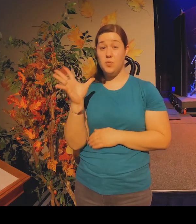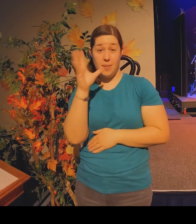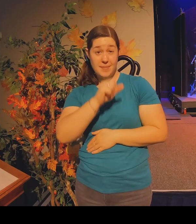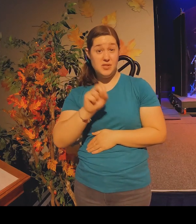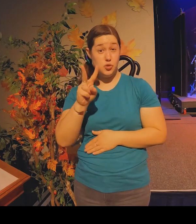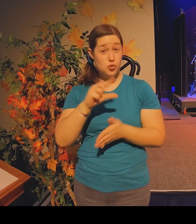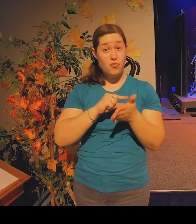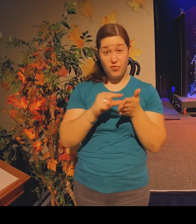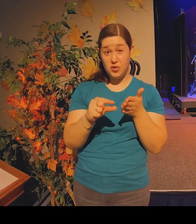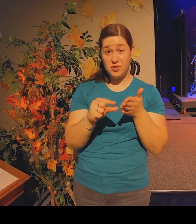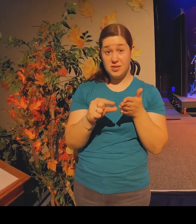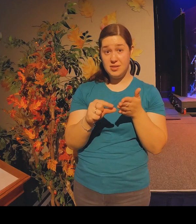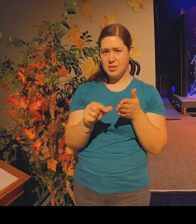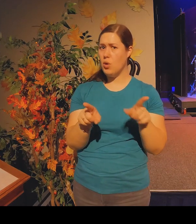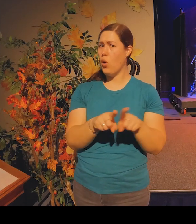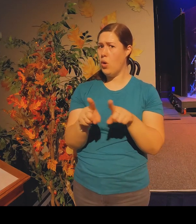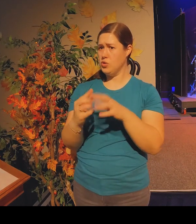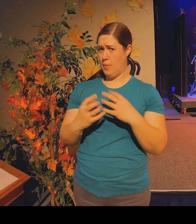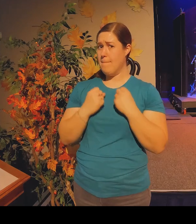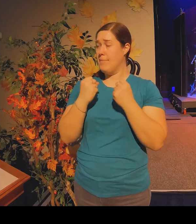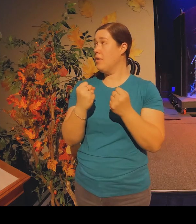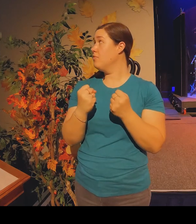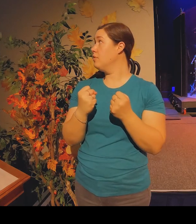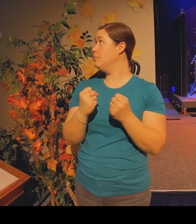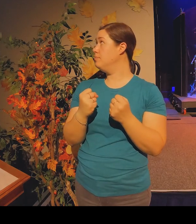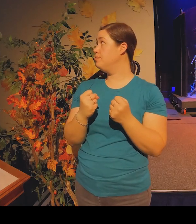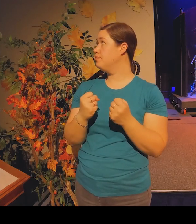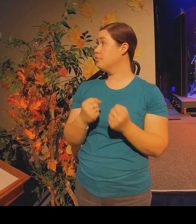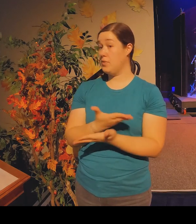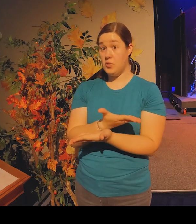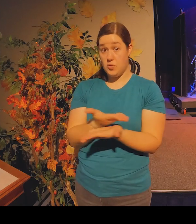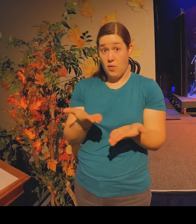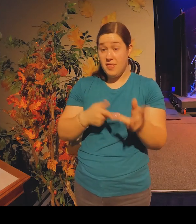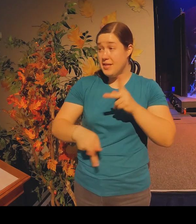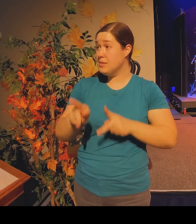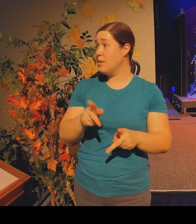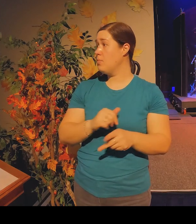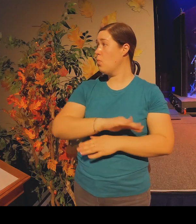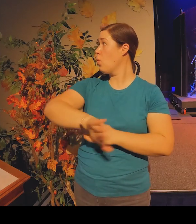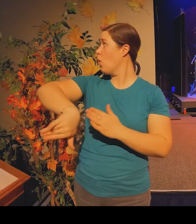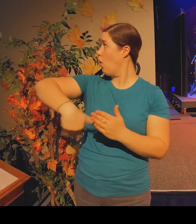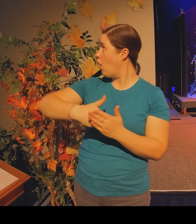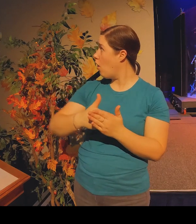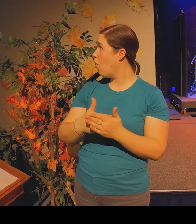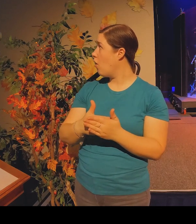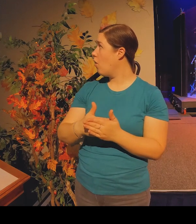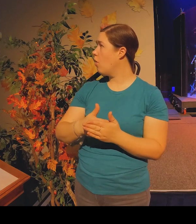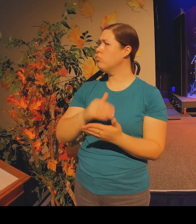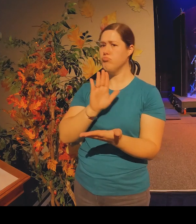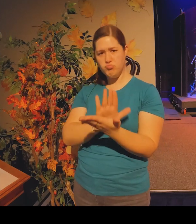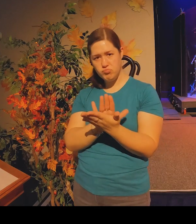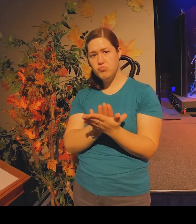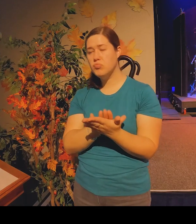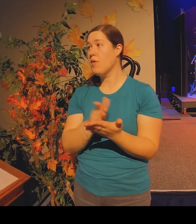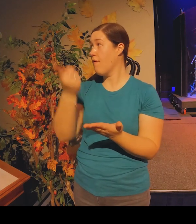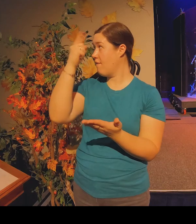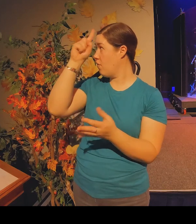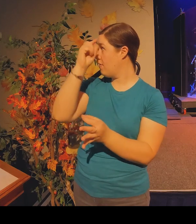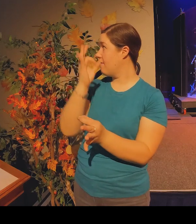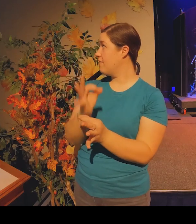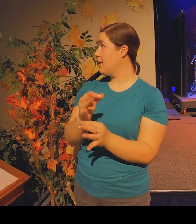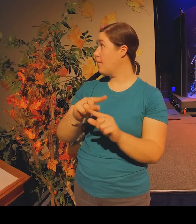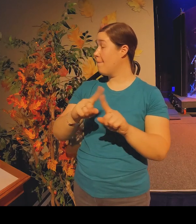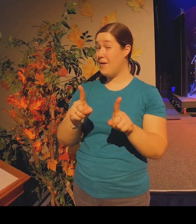is so important. These were all commended for their faith, yet none of them received what had been promised. God had